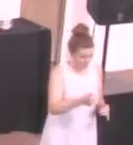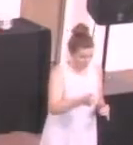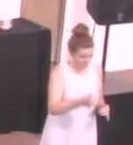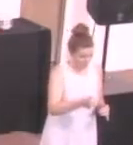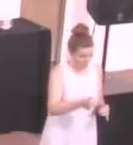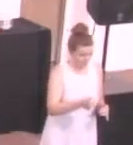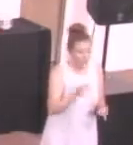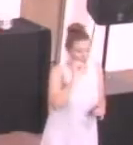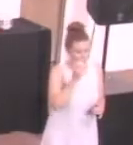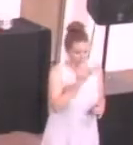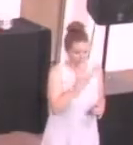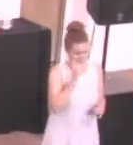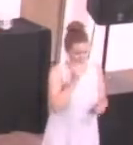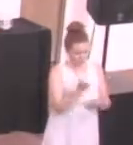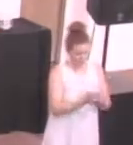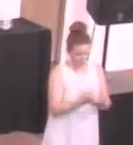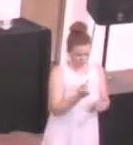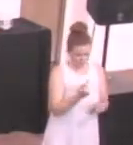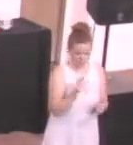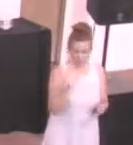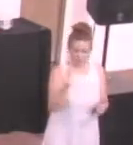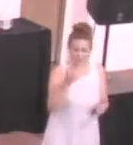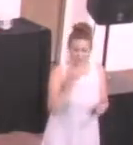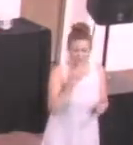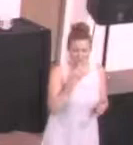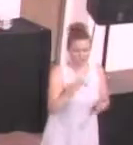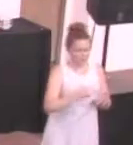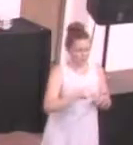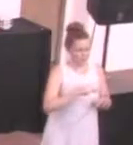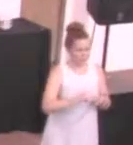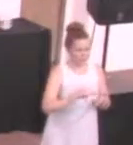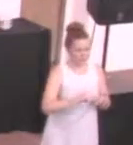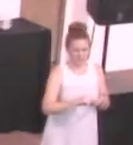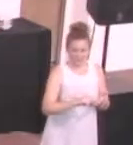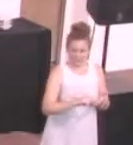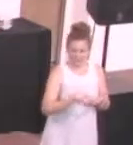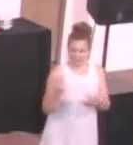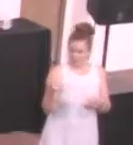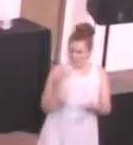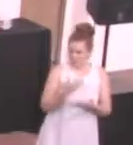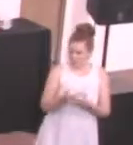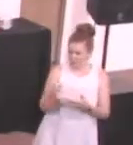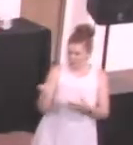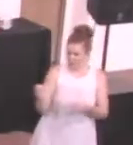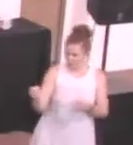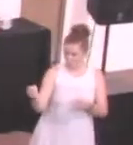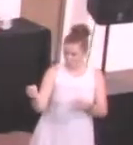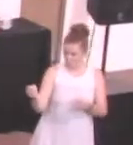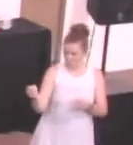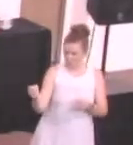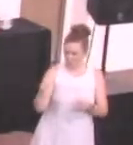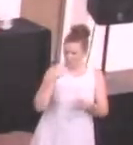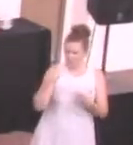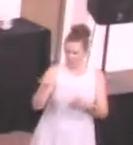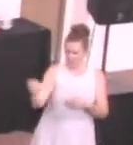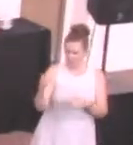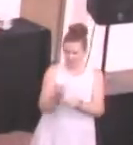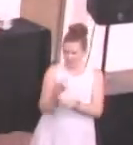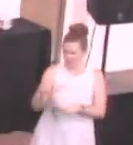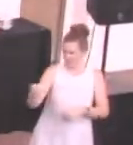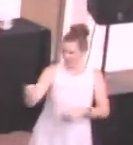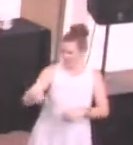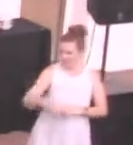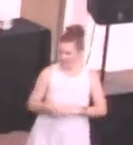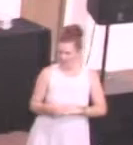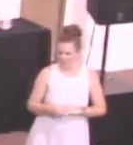tomorrow. My favorite Bible verse right now. You guys doing good? You holding on to him? Don't let him get away.